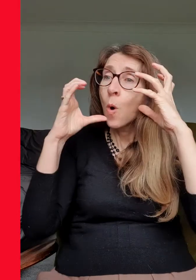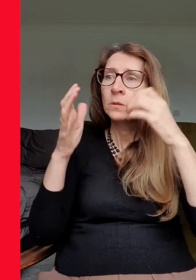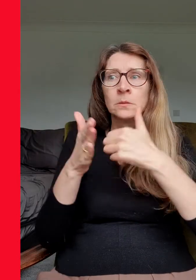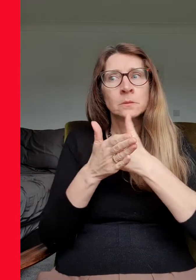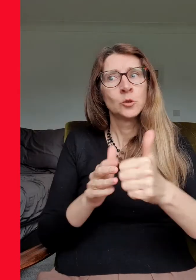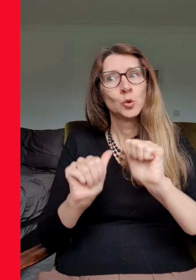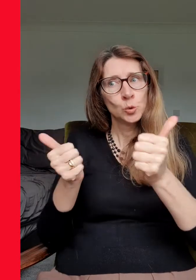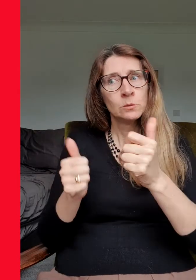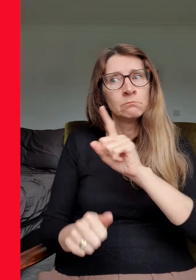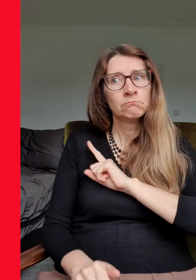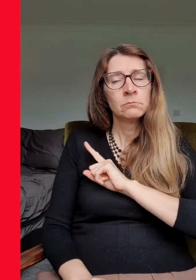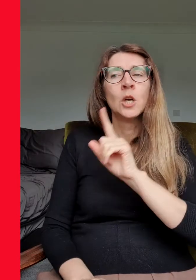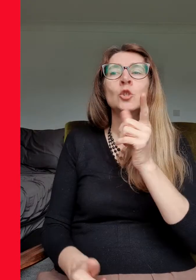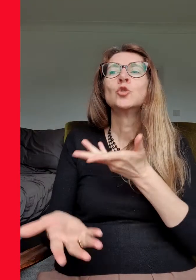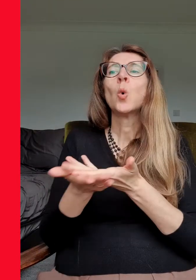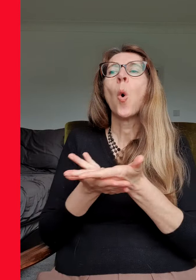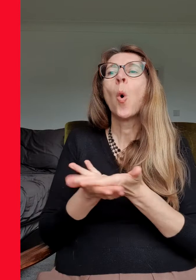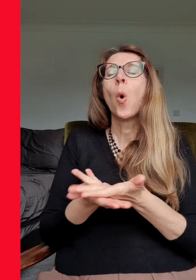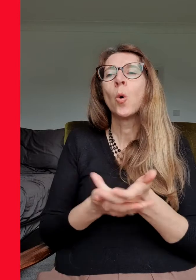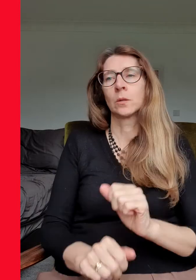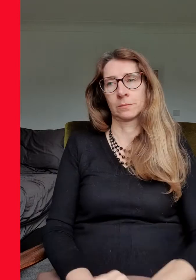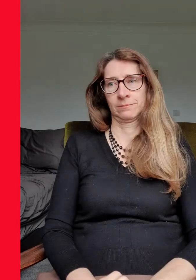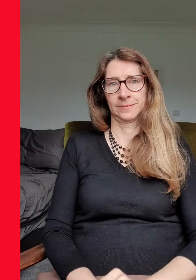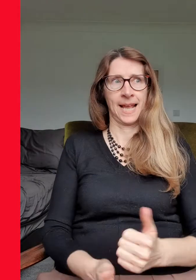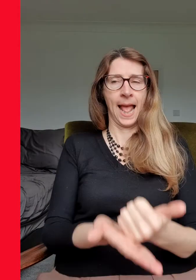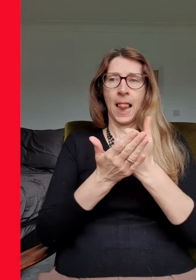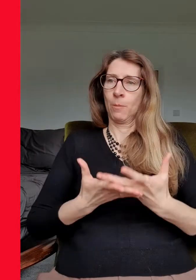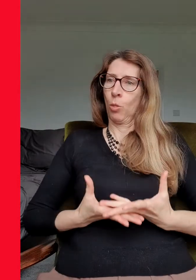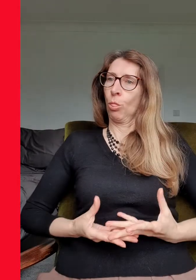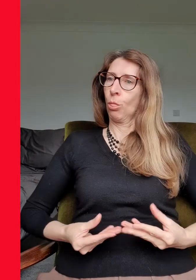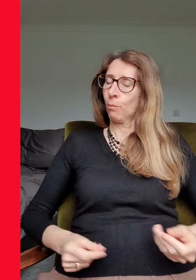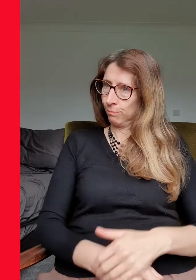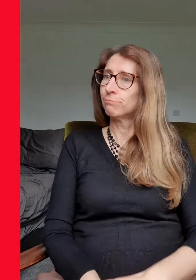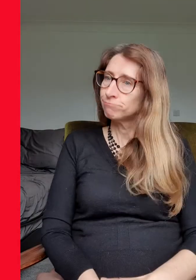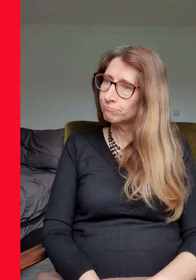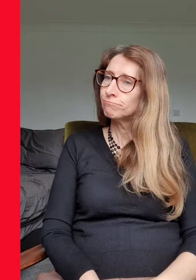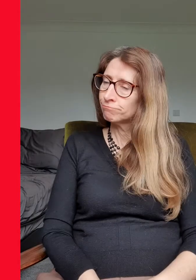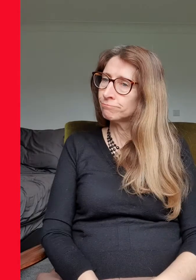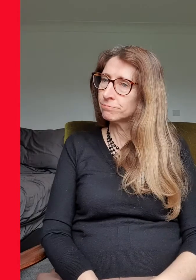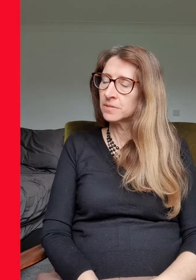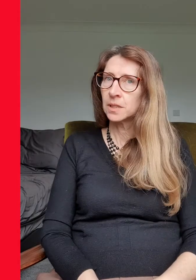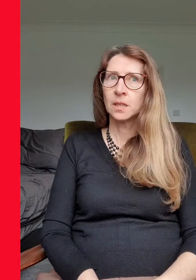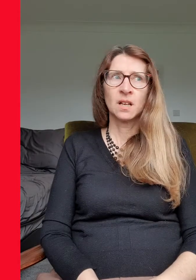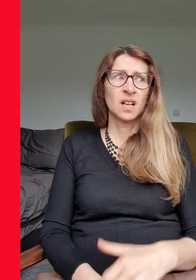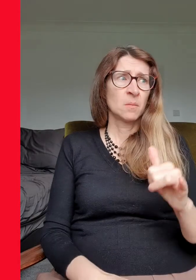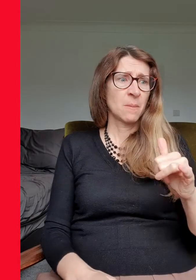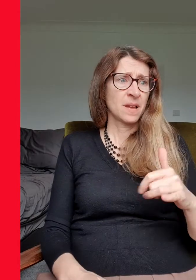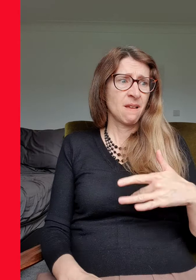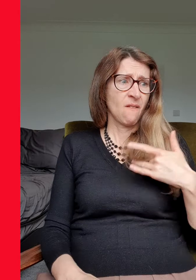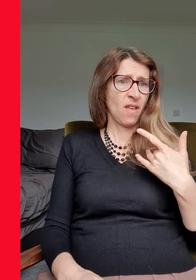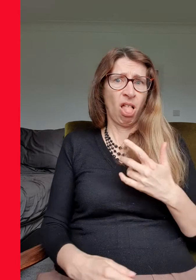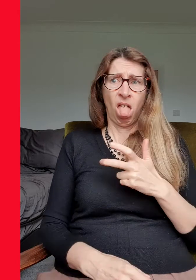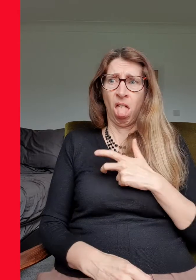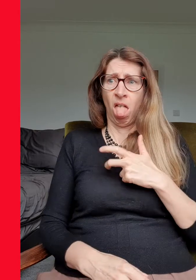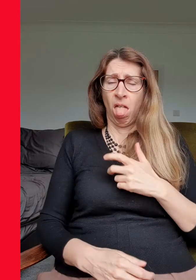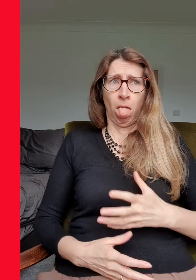always good to talk to somebody. I think it always helps," said Grandpa. "What if I get this feeling tomorrow again